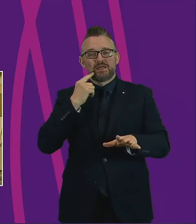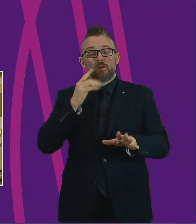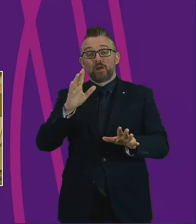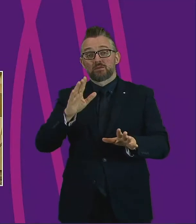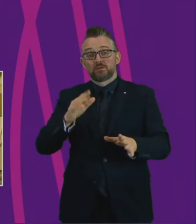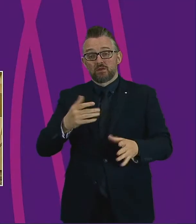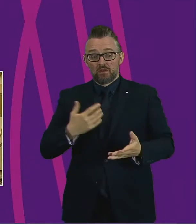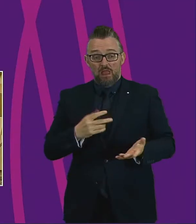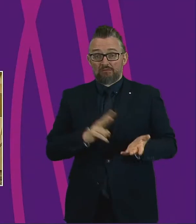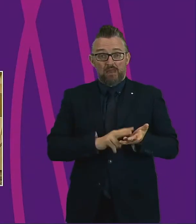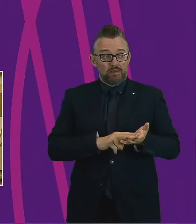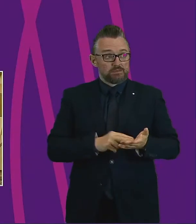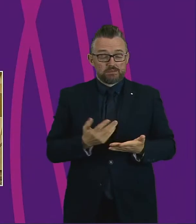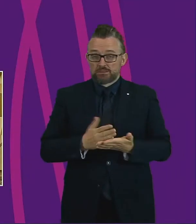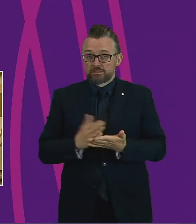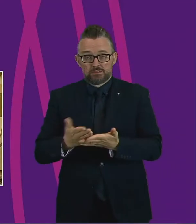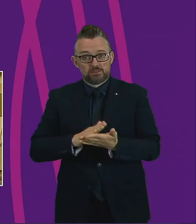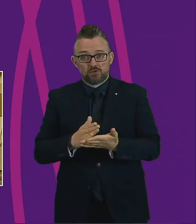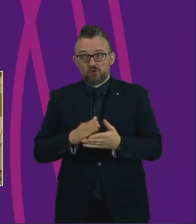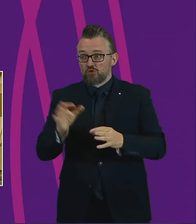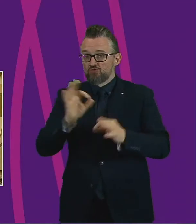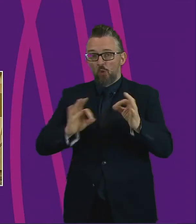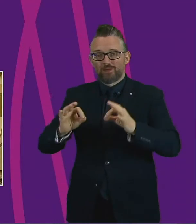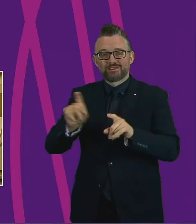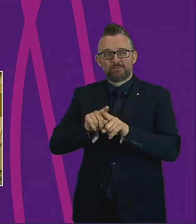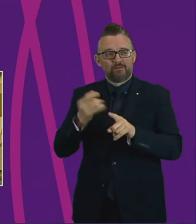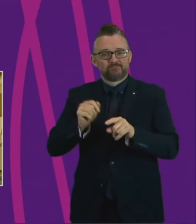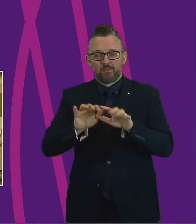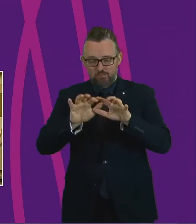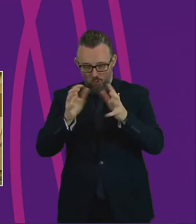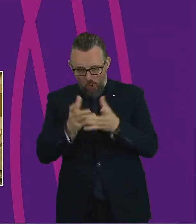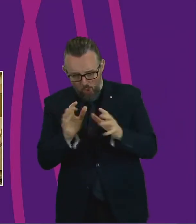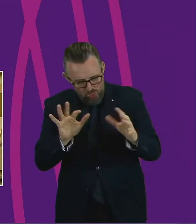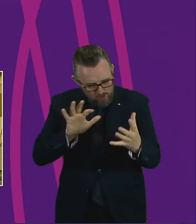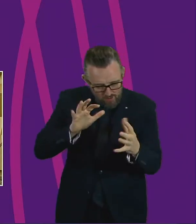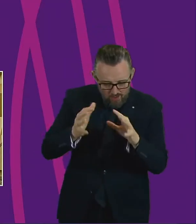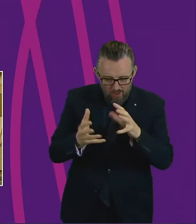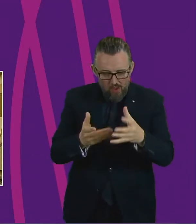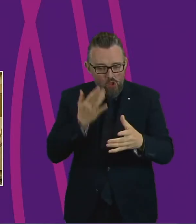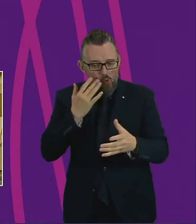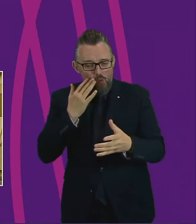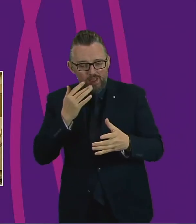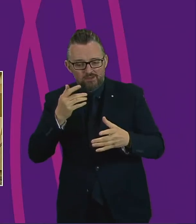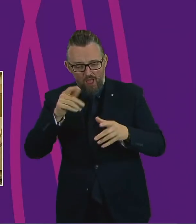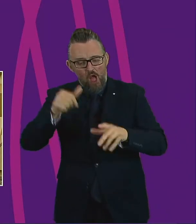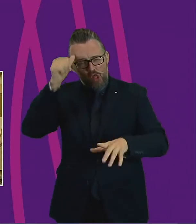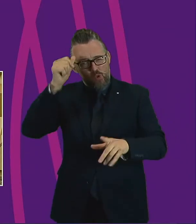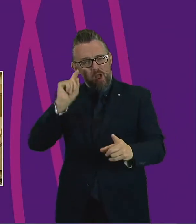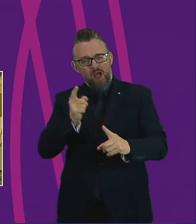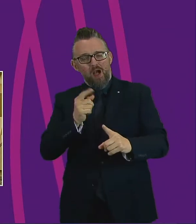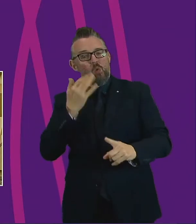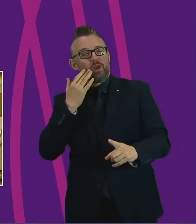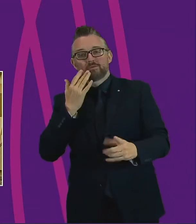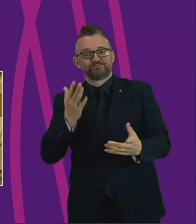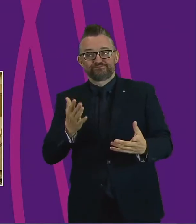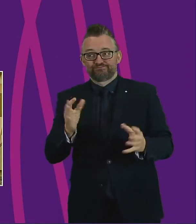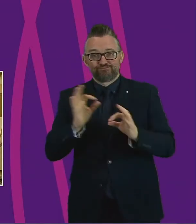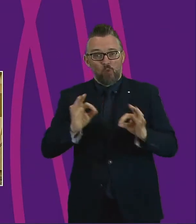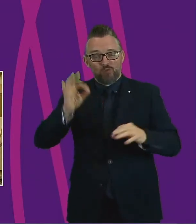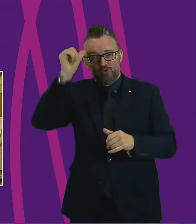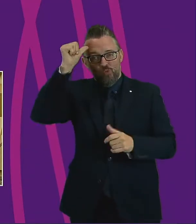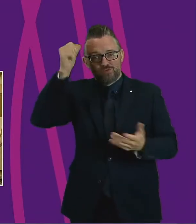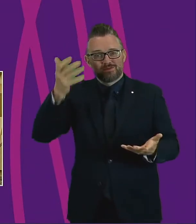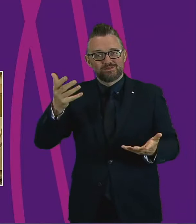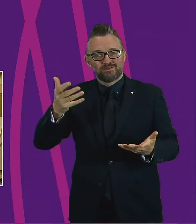virus itself. None of us, unfortunately, have a crystal ball about exactly how it will unfold, and that means we have to assess the data and the